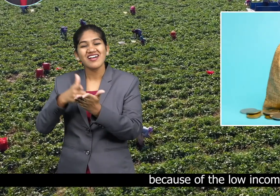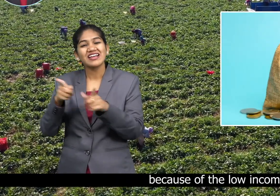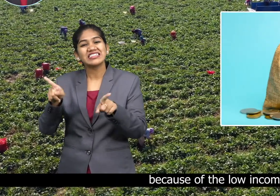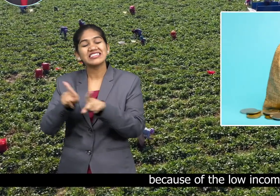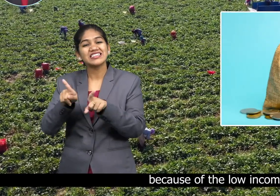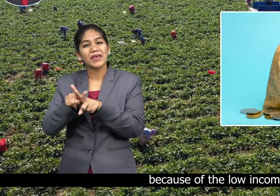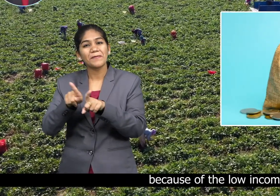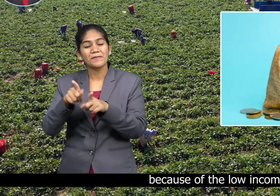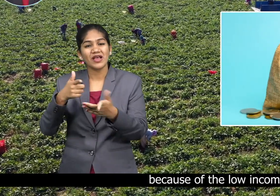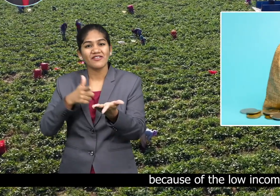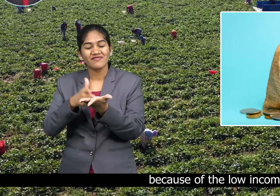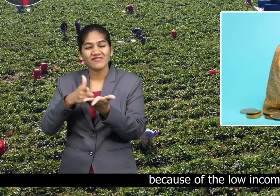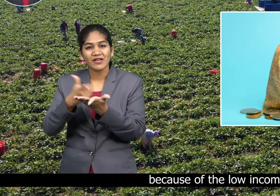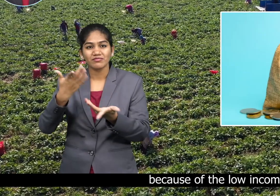income.